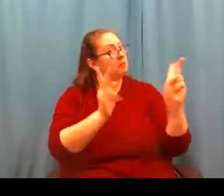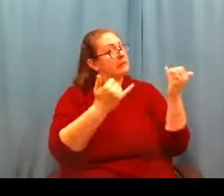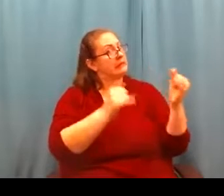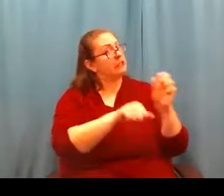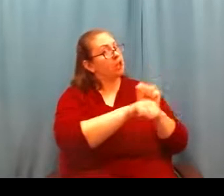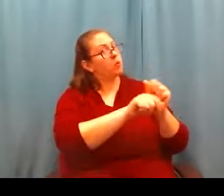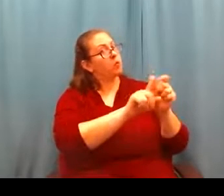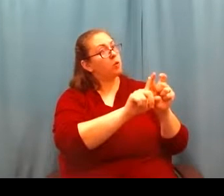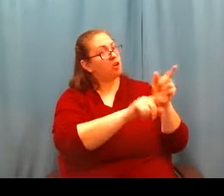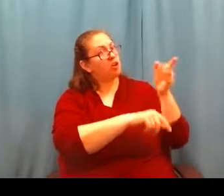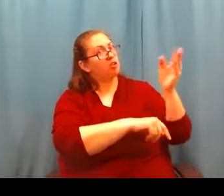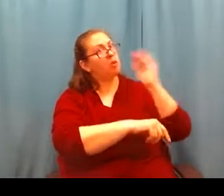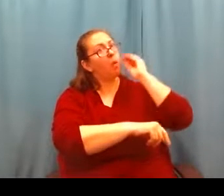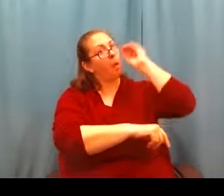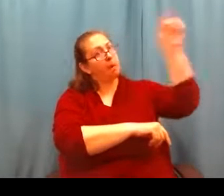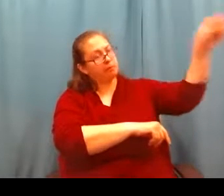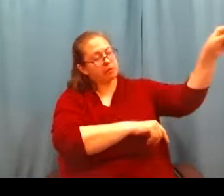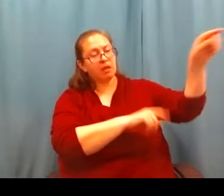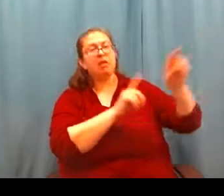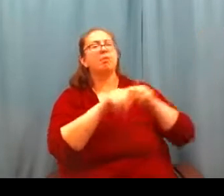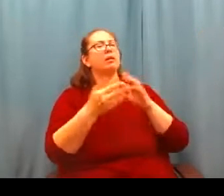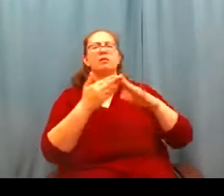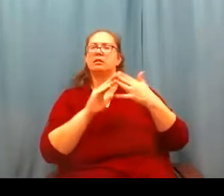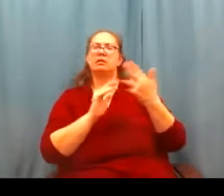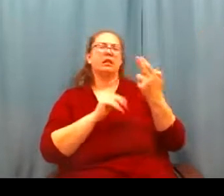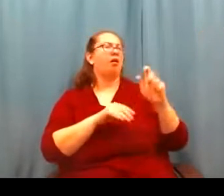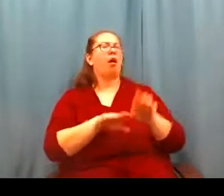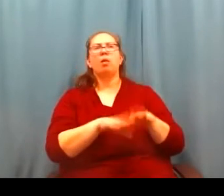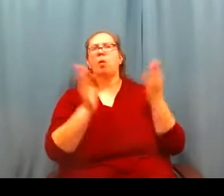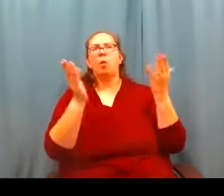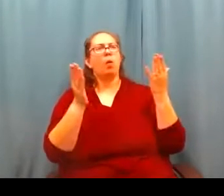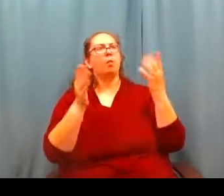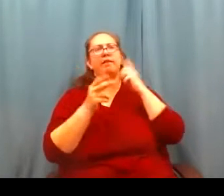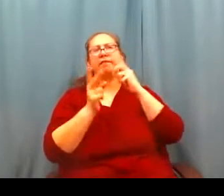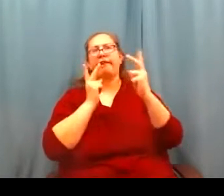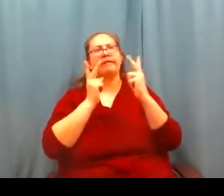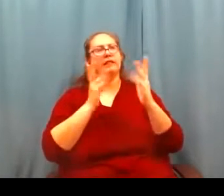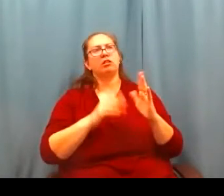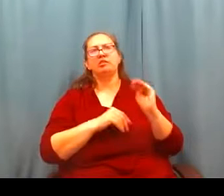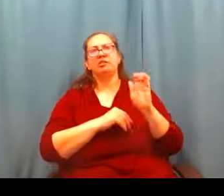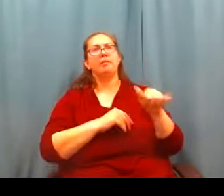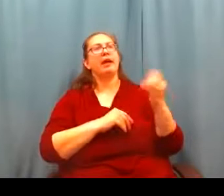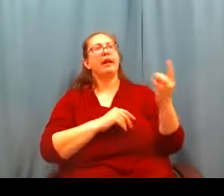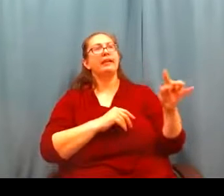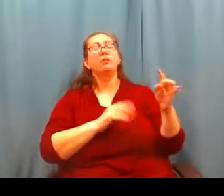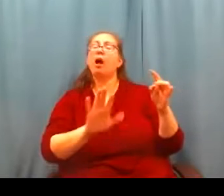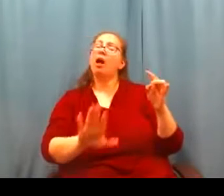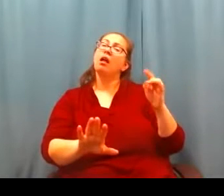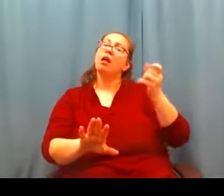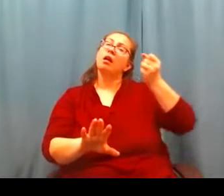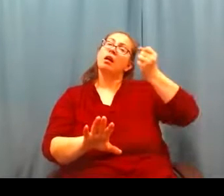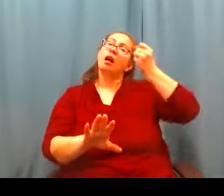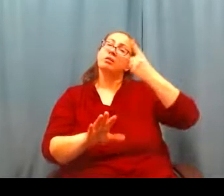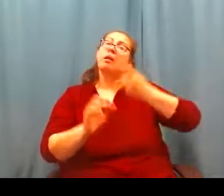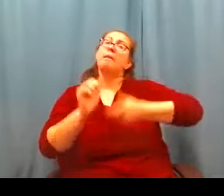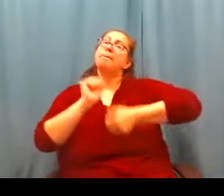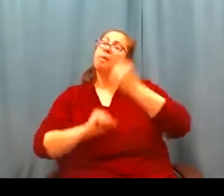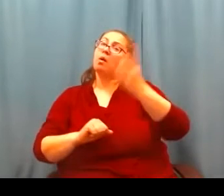City Hall will not be open to visitors on the 18th. Now, most of what you need to do, you can do